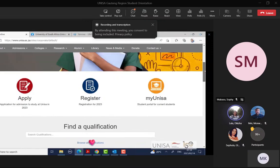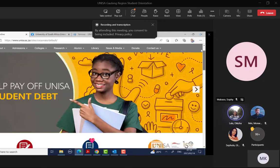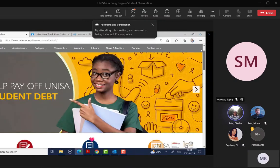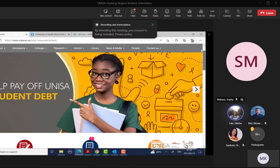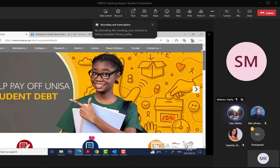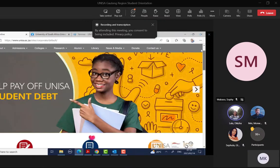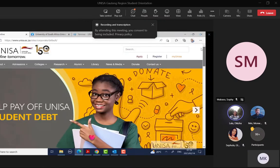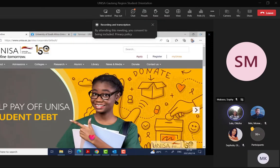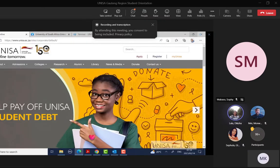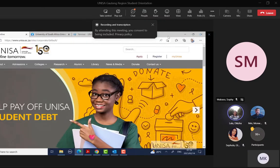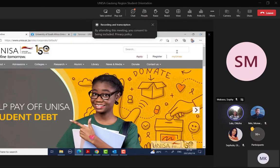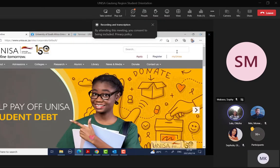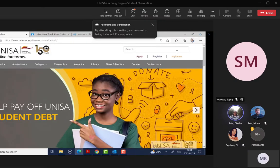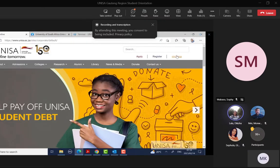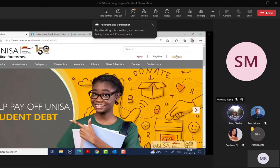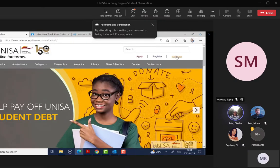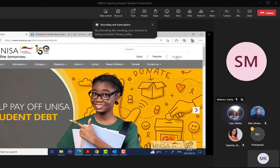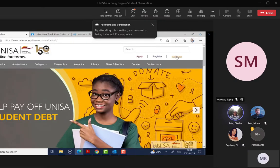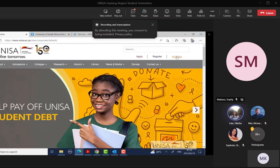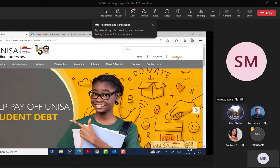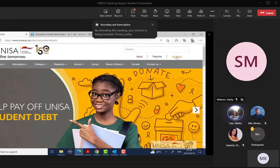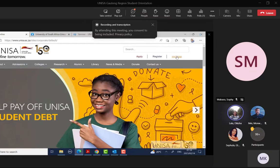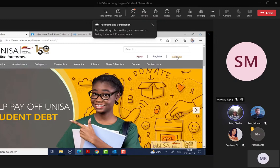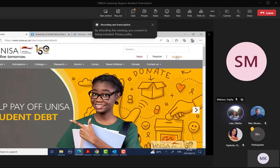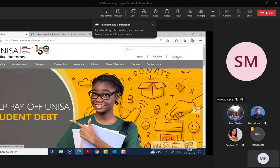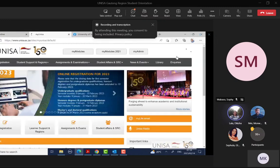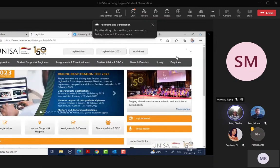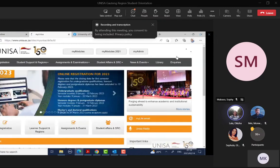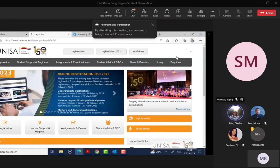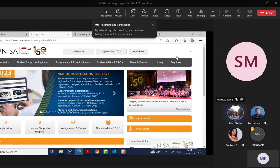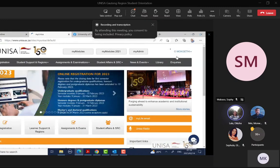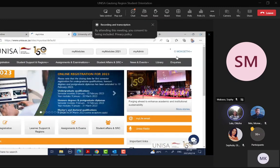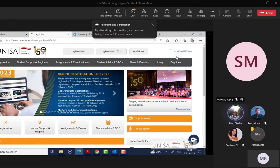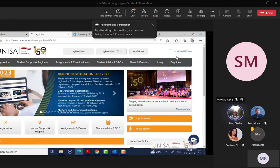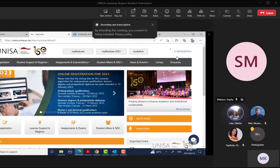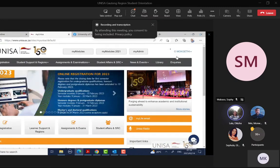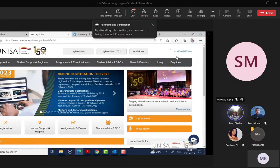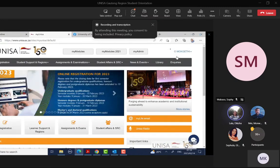or the one at the top of the page so I'm just going to click on this